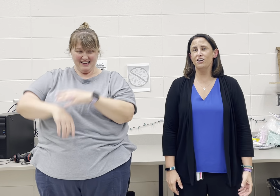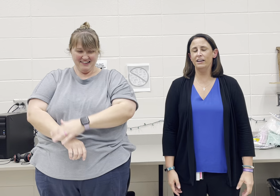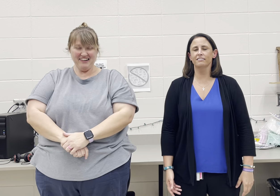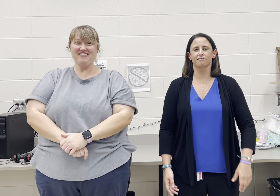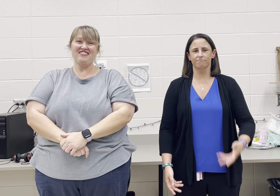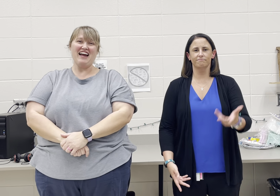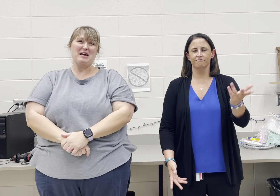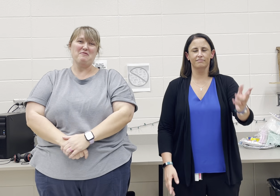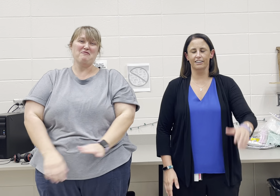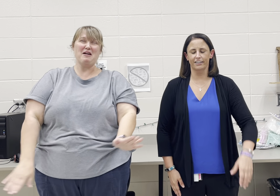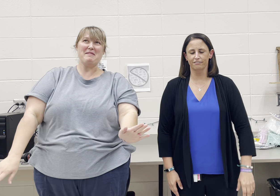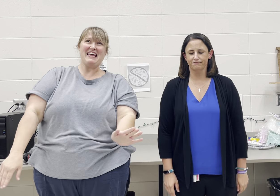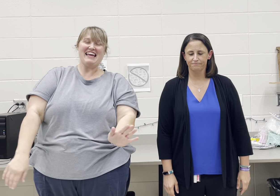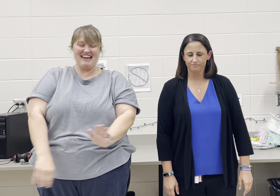Ratatouille. There you go.